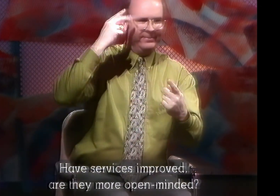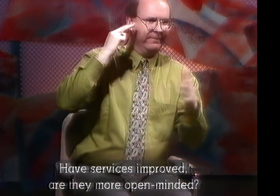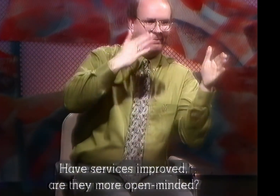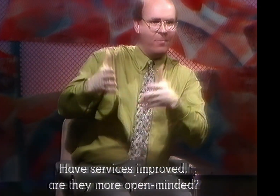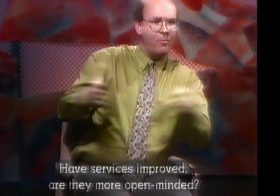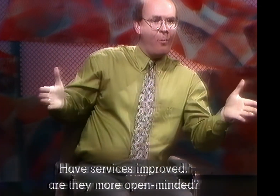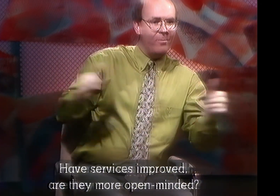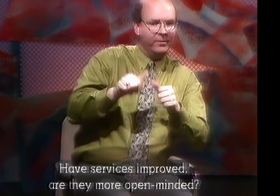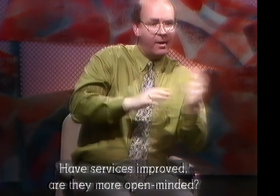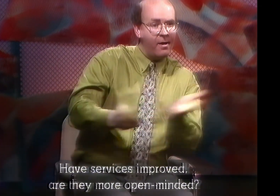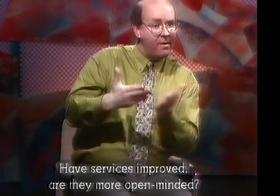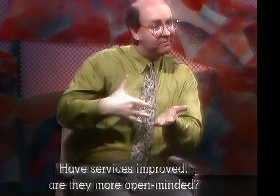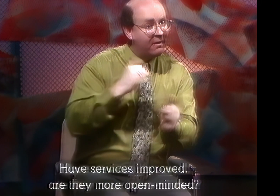services improved? Are they more open-minded?